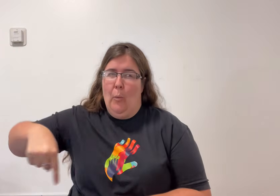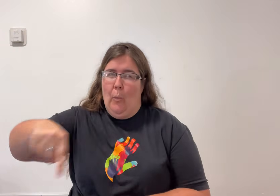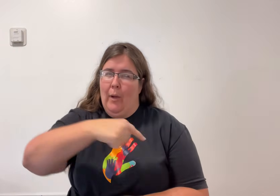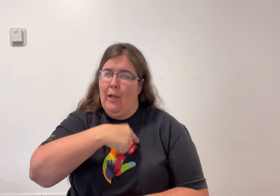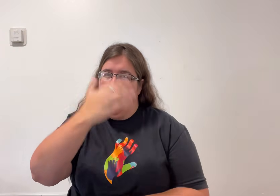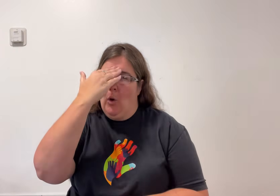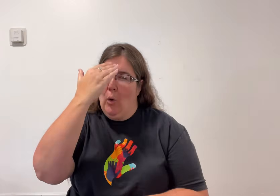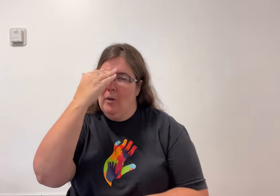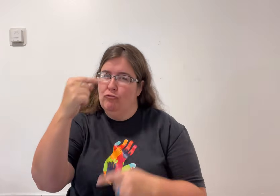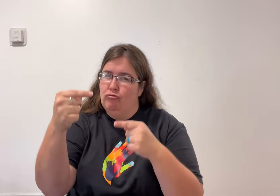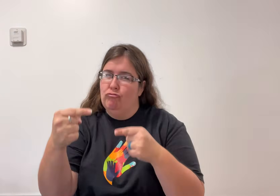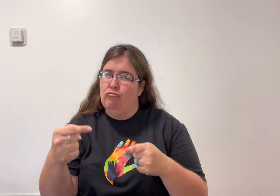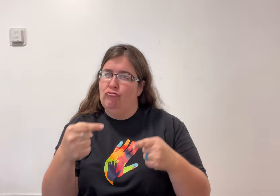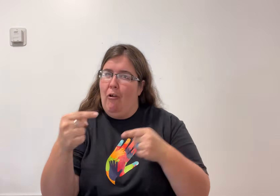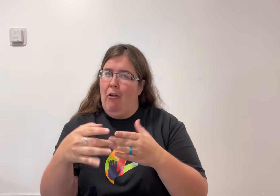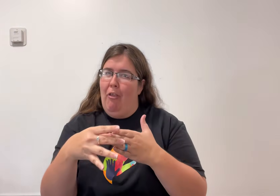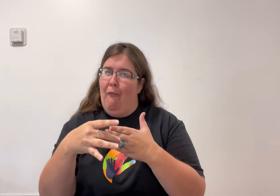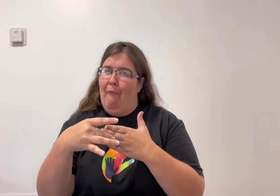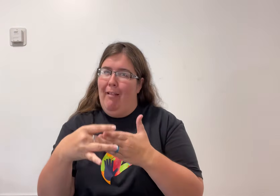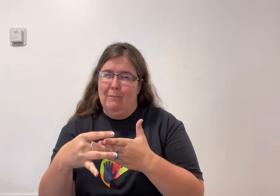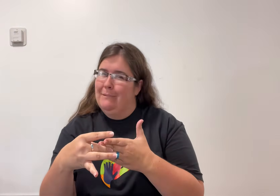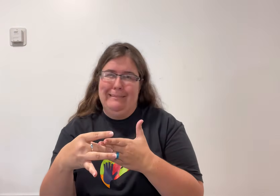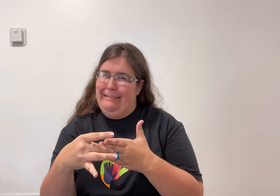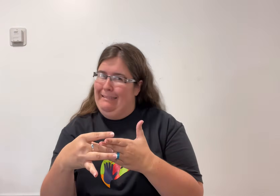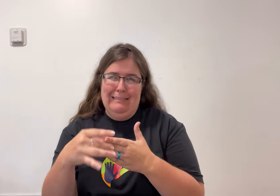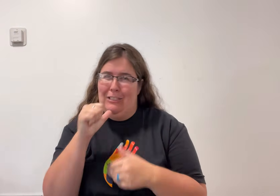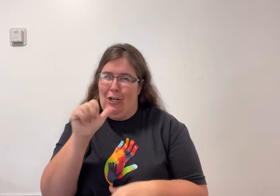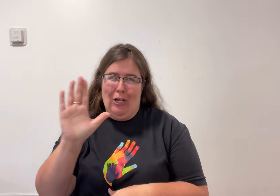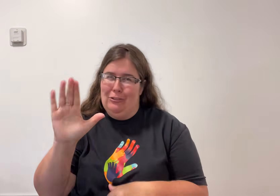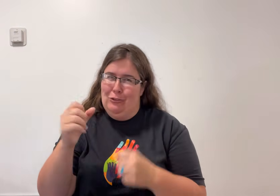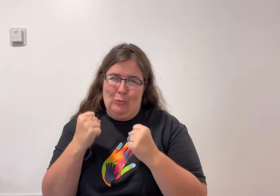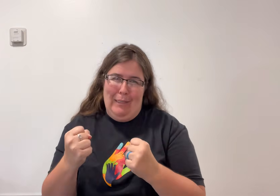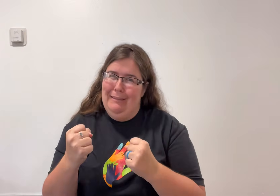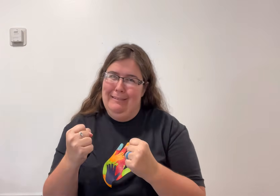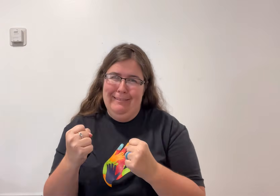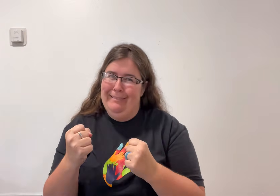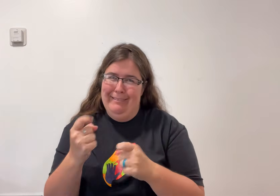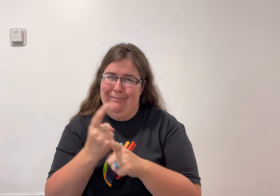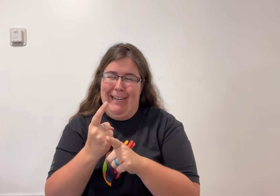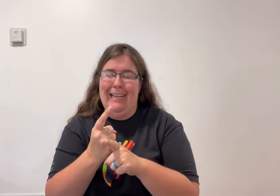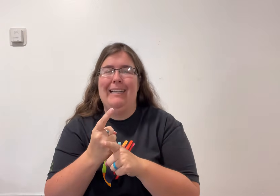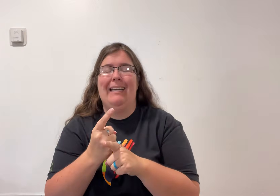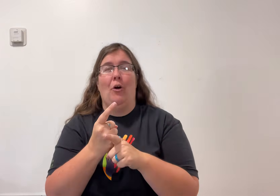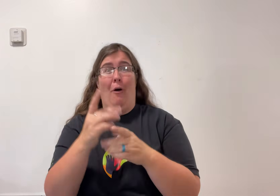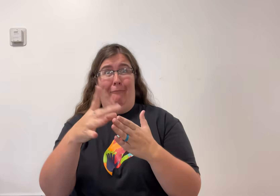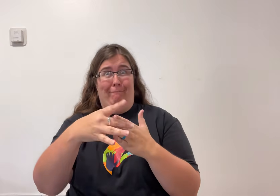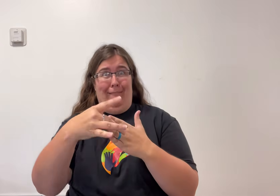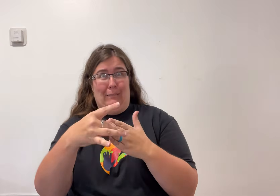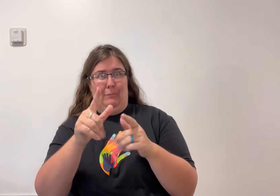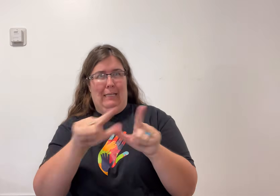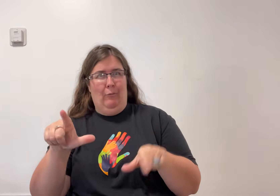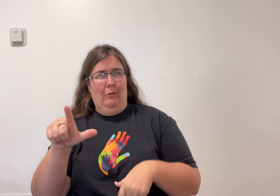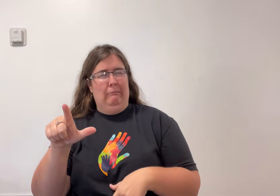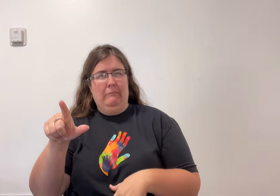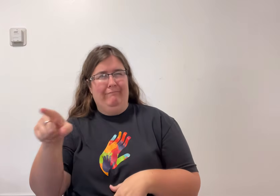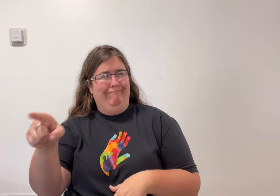know, struggles with fluid concepts. Abstract is not an LLM strength, so it does not understand fluid